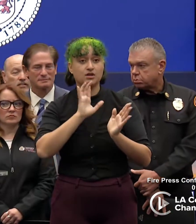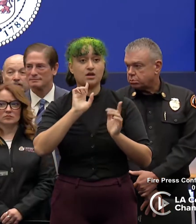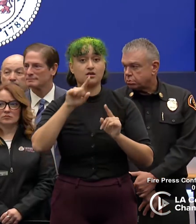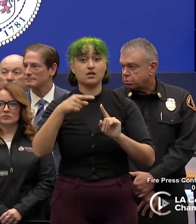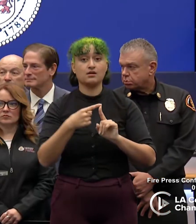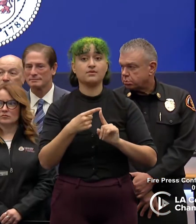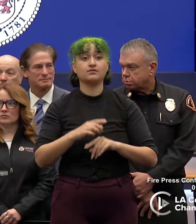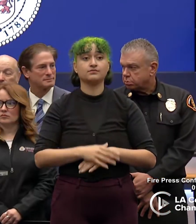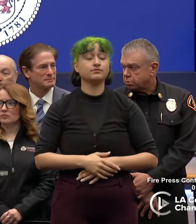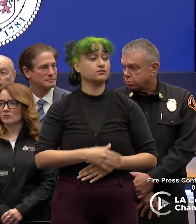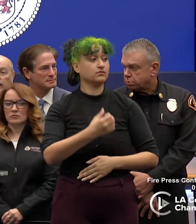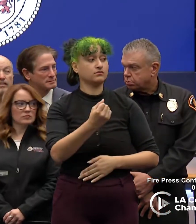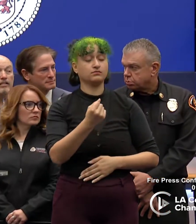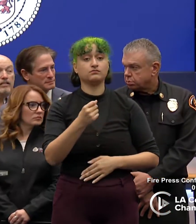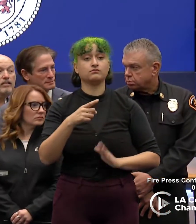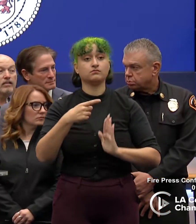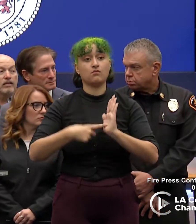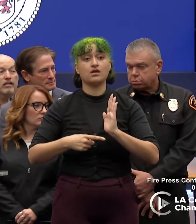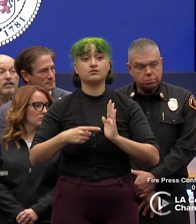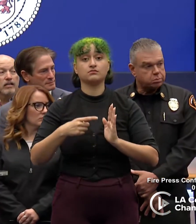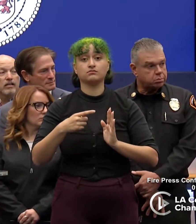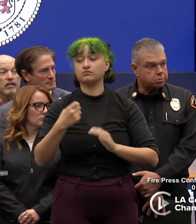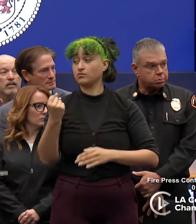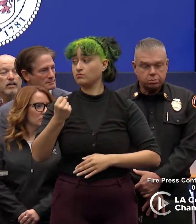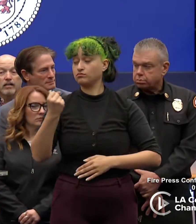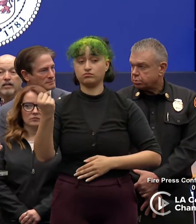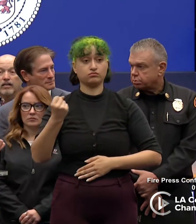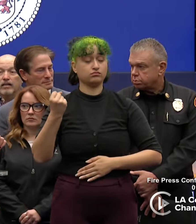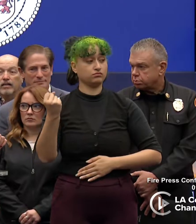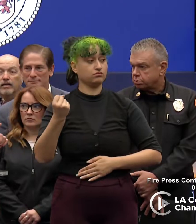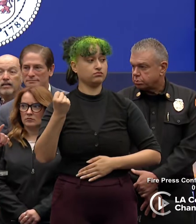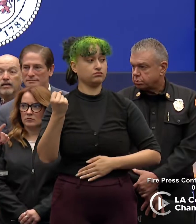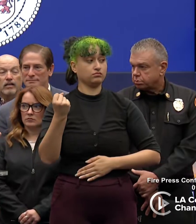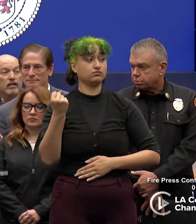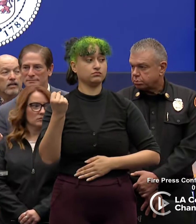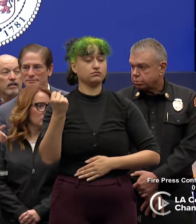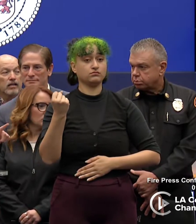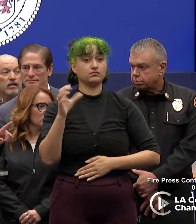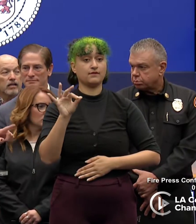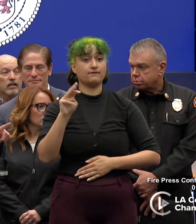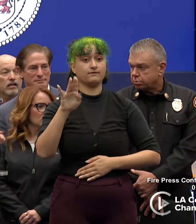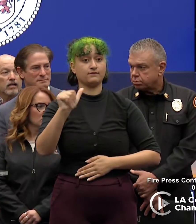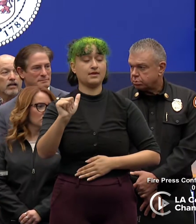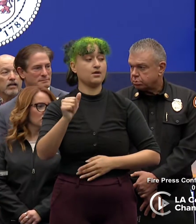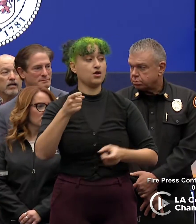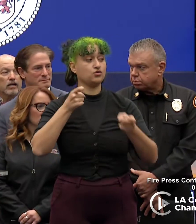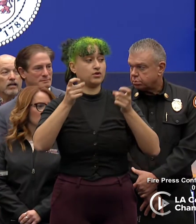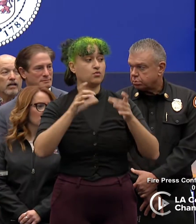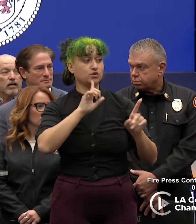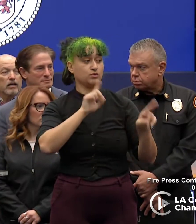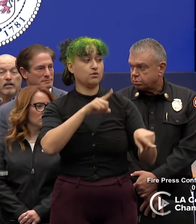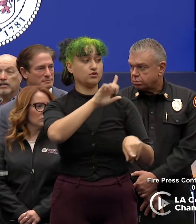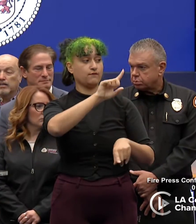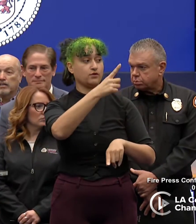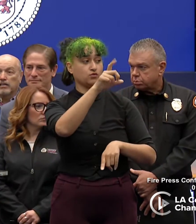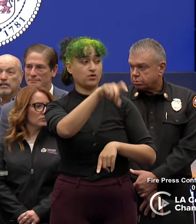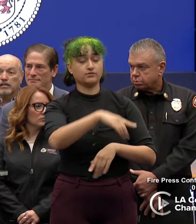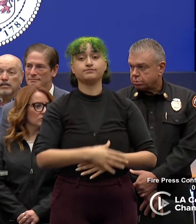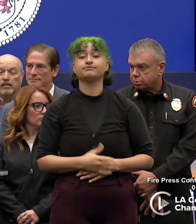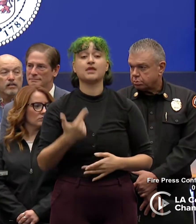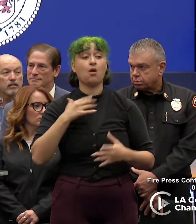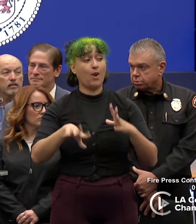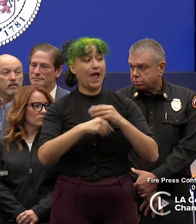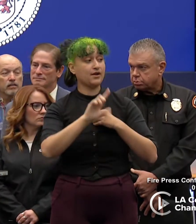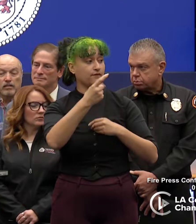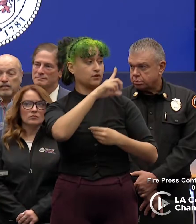is illegal. Hold on. Bidding wars are not. Hold on. The FEMA director wants to respond to you as well. Go ahead. Yeah, I just want to